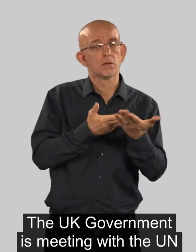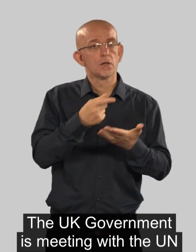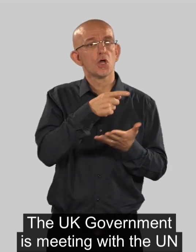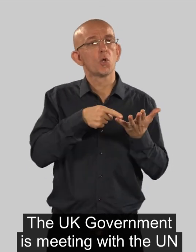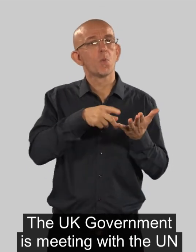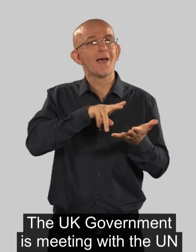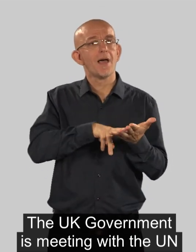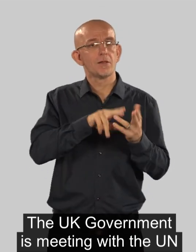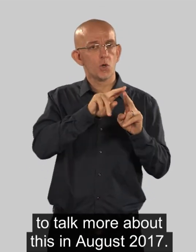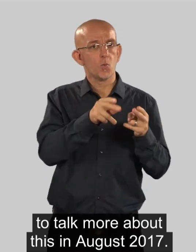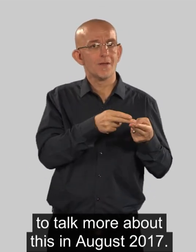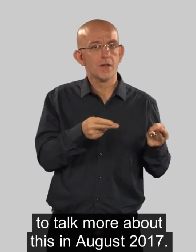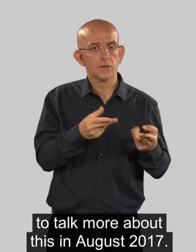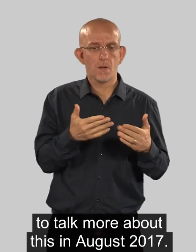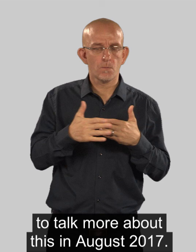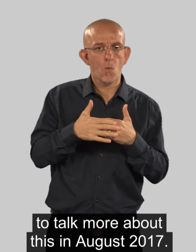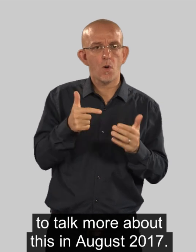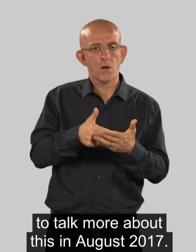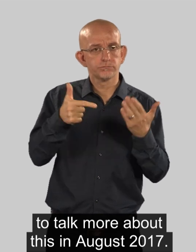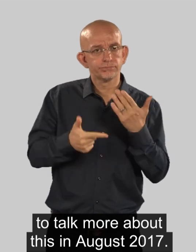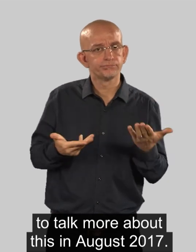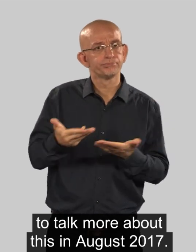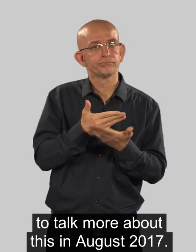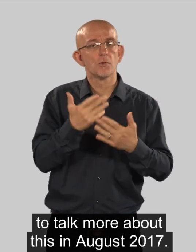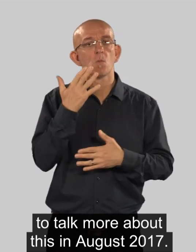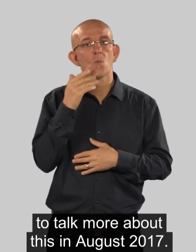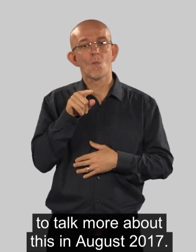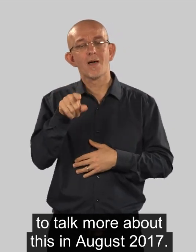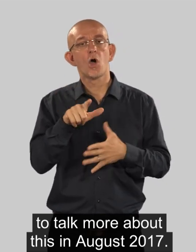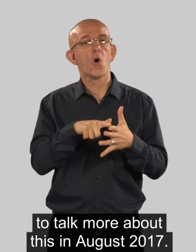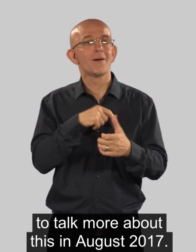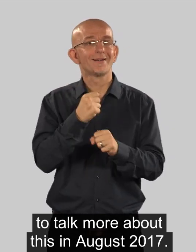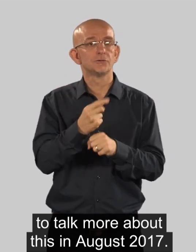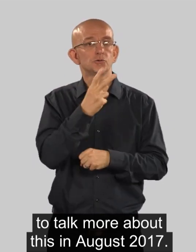to talk more about this in August 2017.